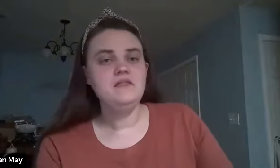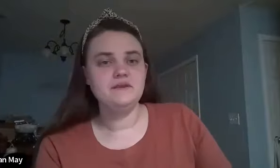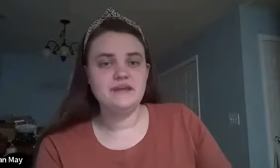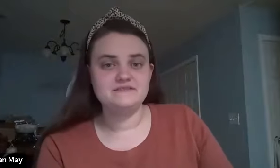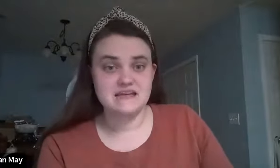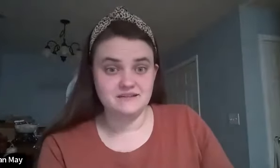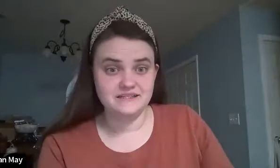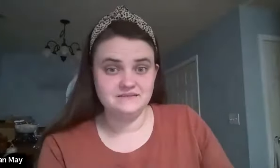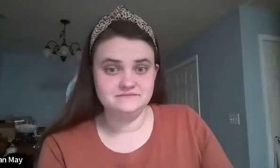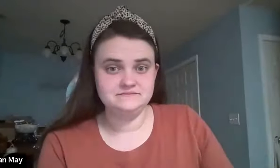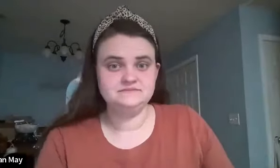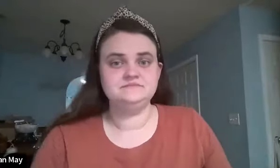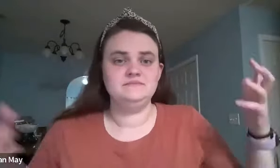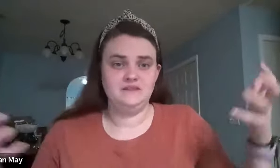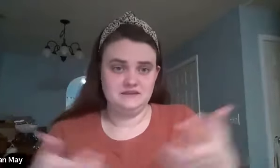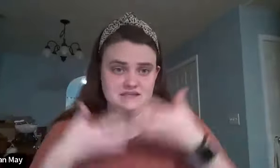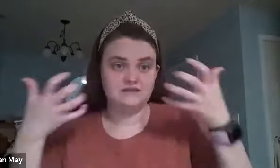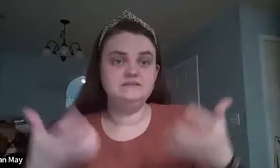Then we have salad. Salad.